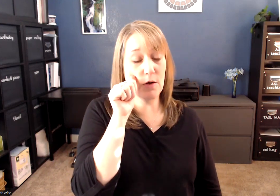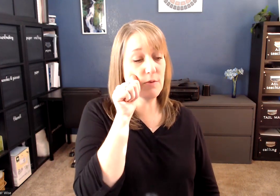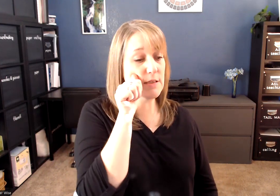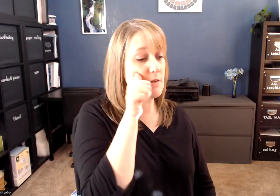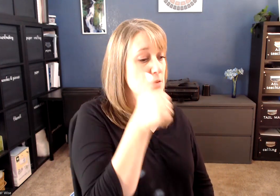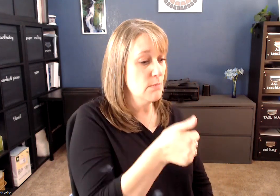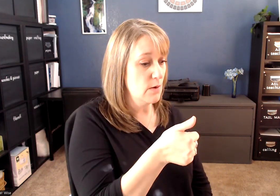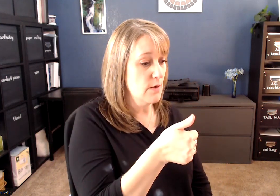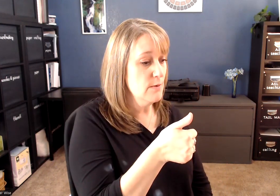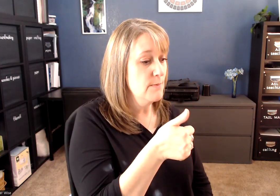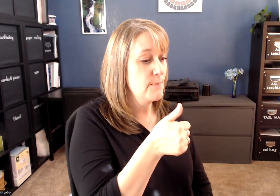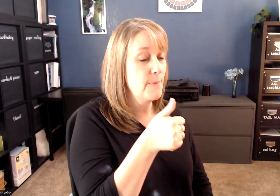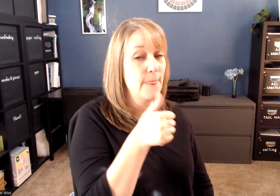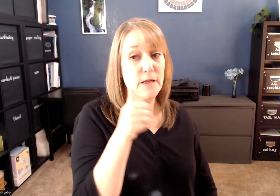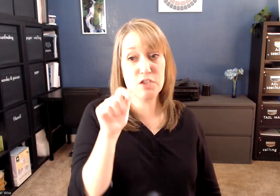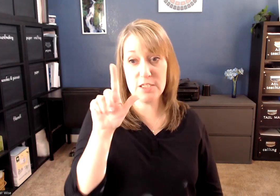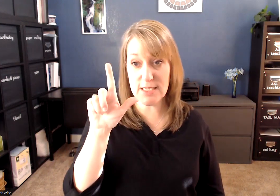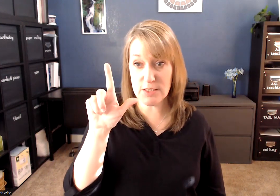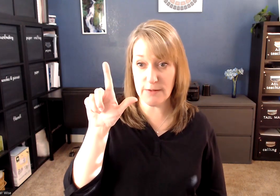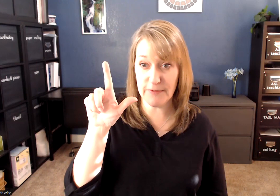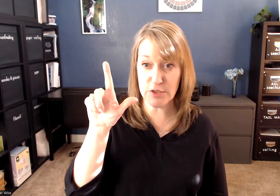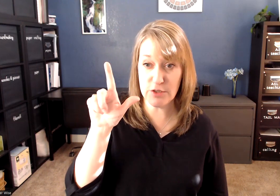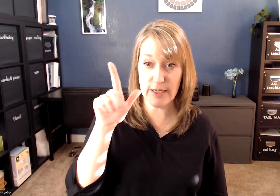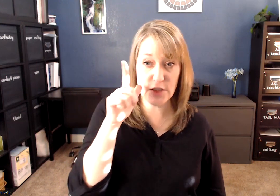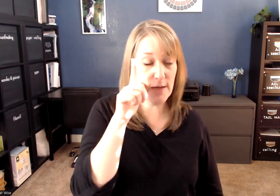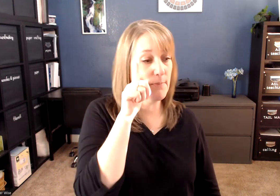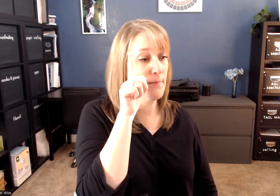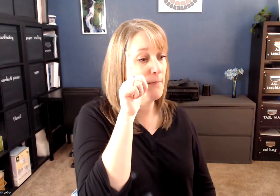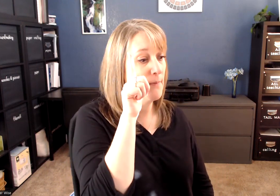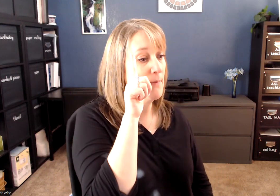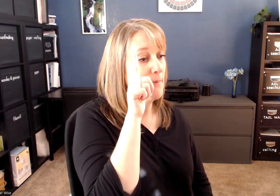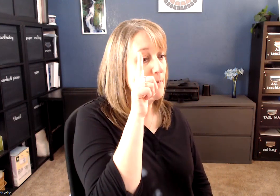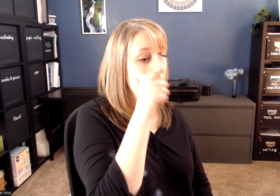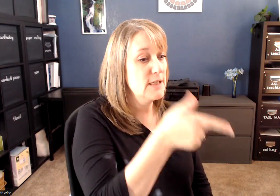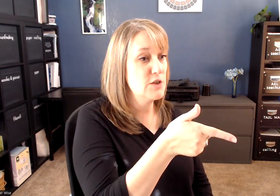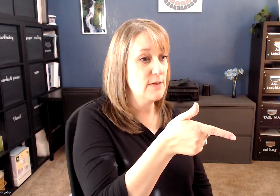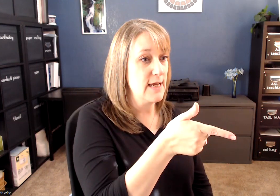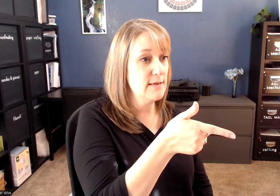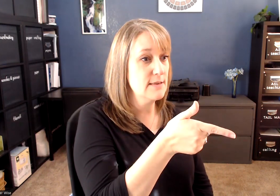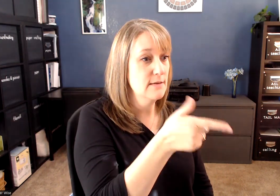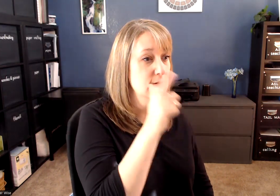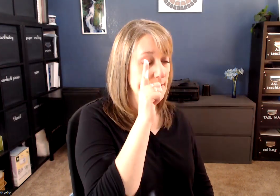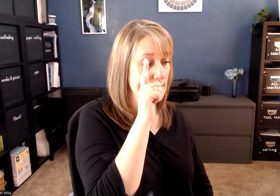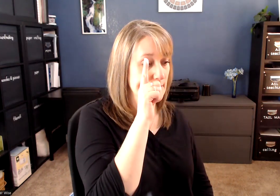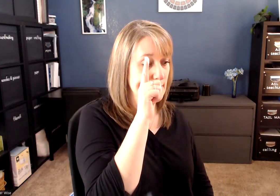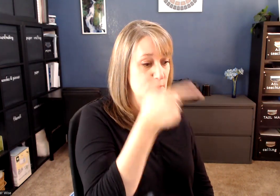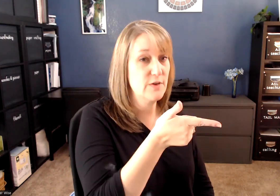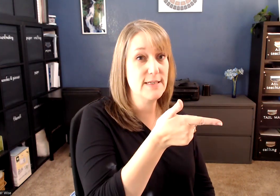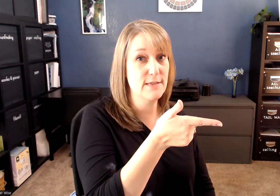So this is tomorrow. Change that to the French 2 hand shape. In 2 days, 2 days into